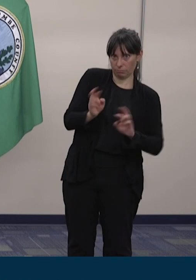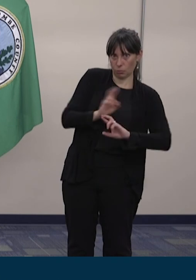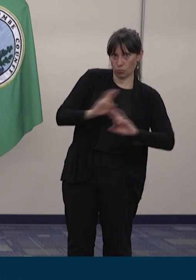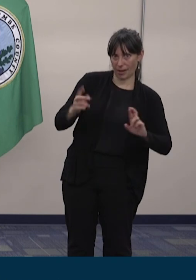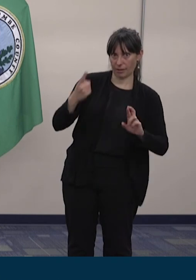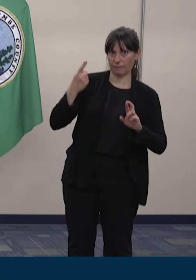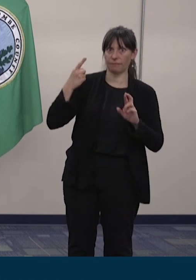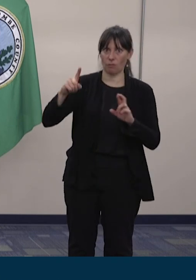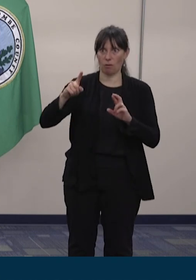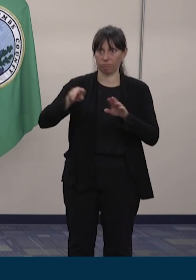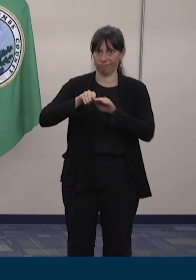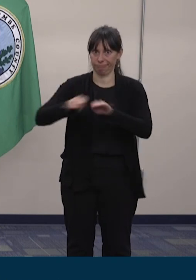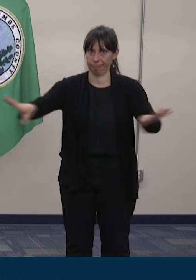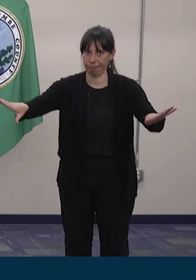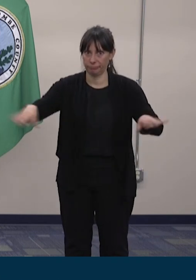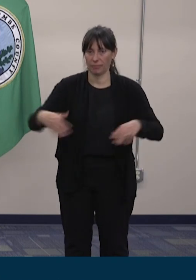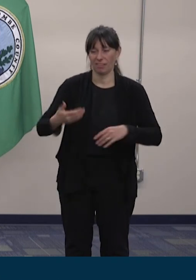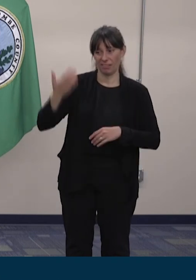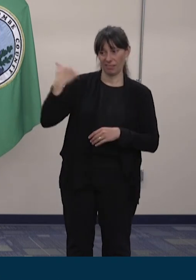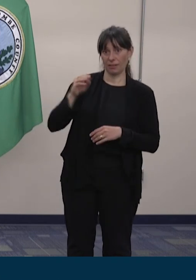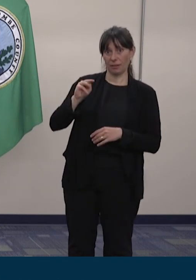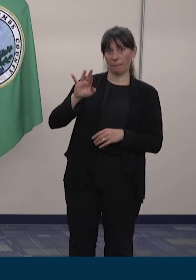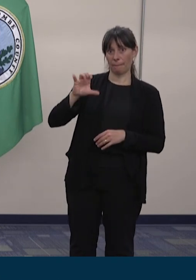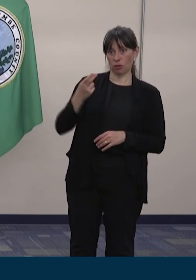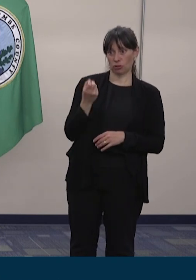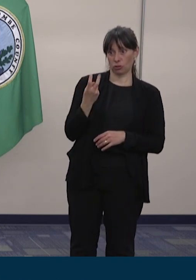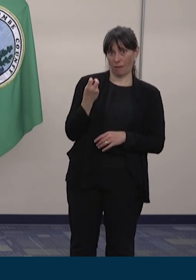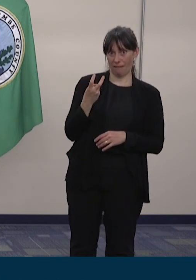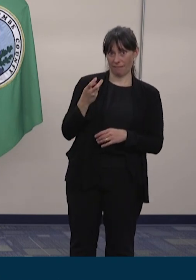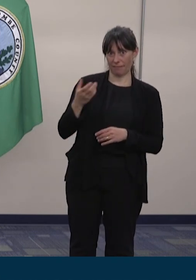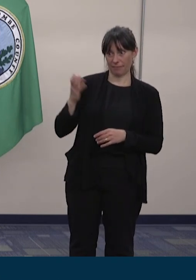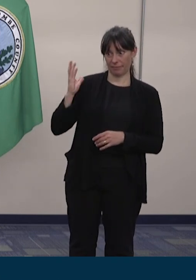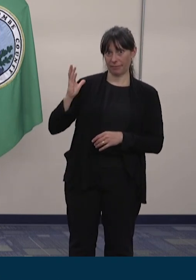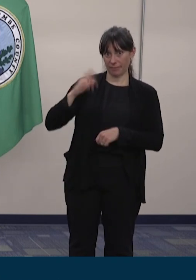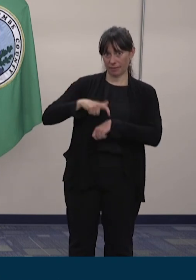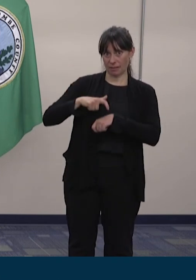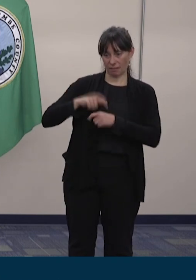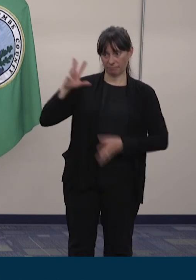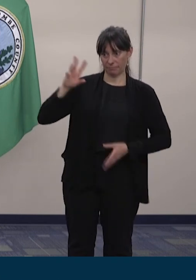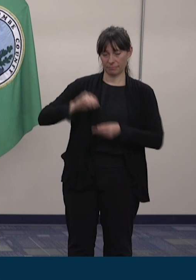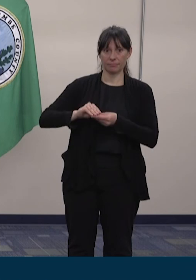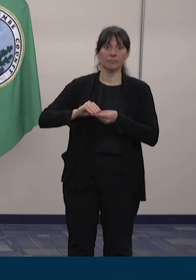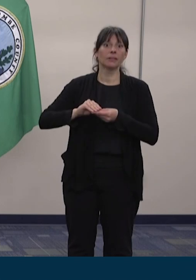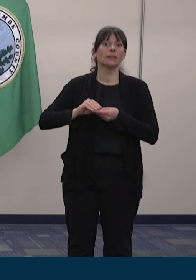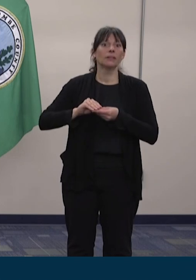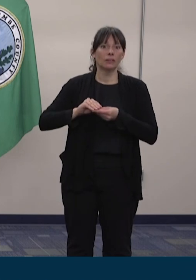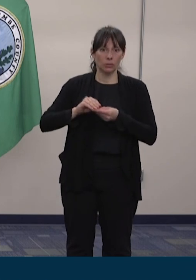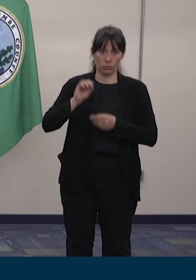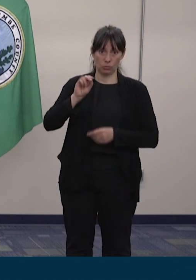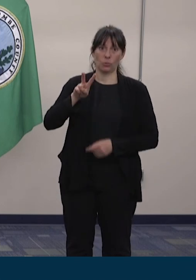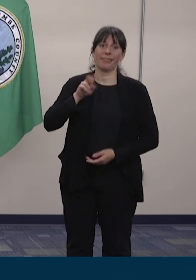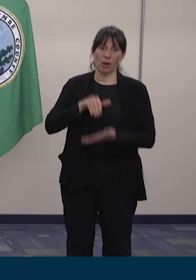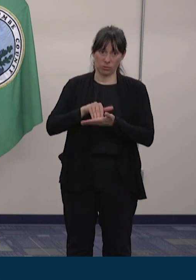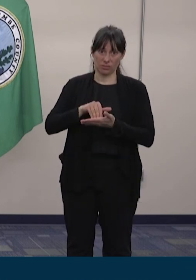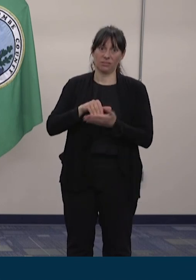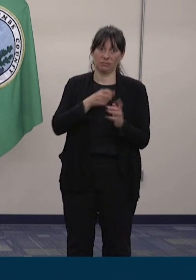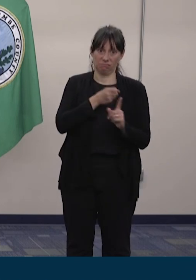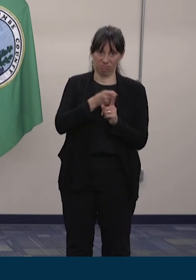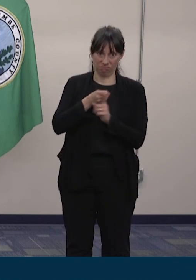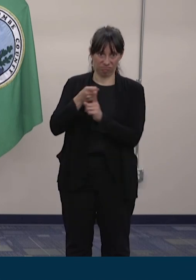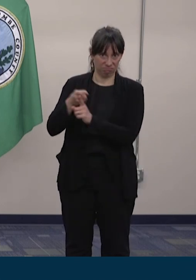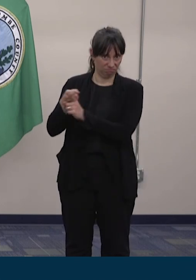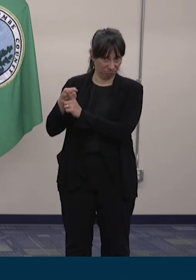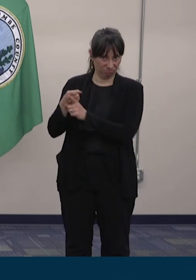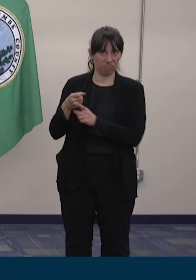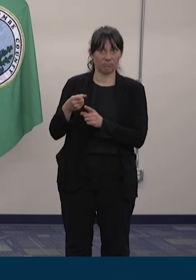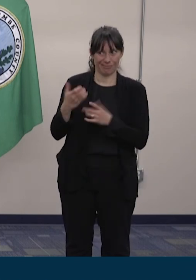just 2,200 Habían documented cases of 2.300 COVID-19 in the United States. casos en los Estados Unidos. Now, just 49